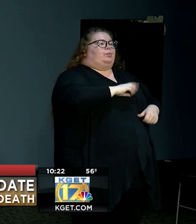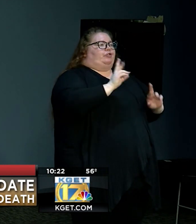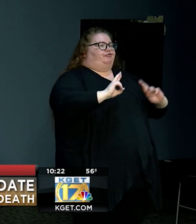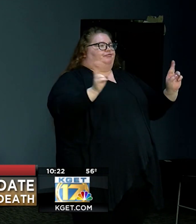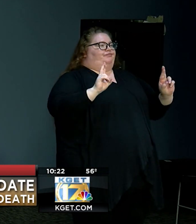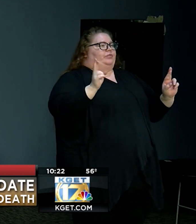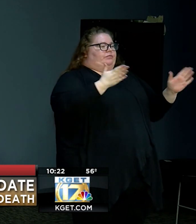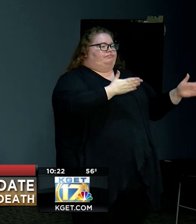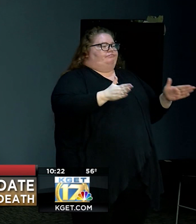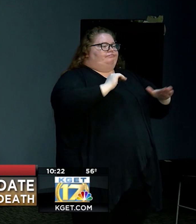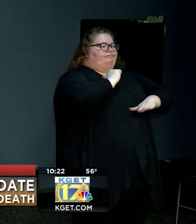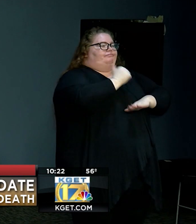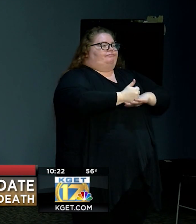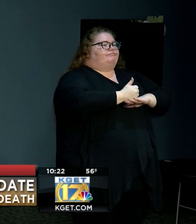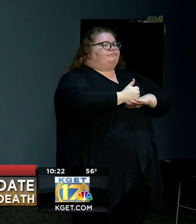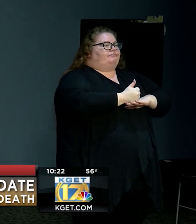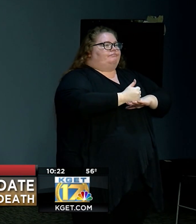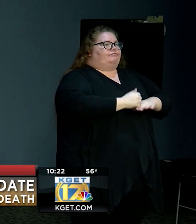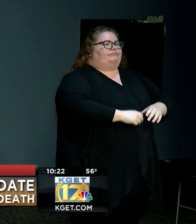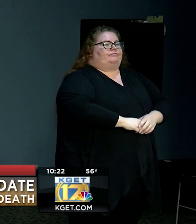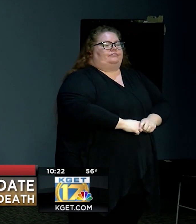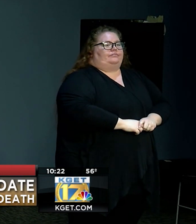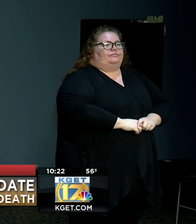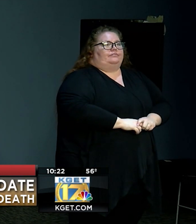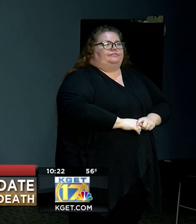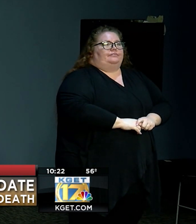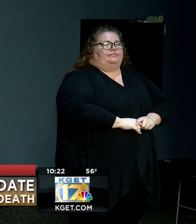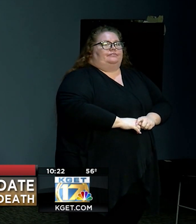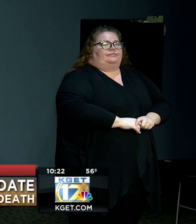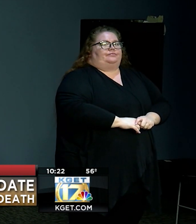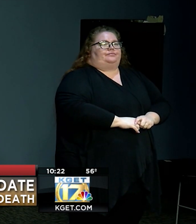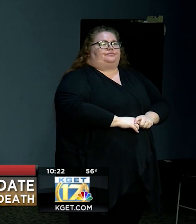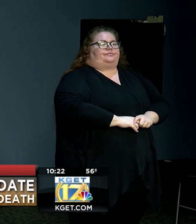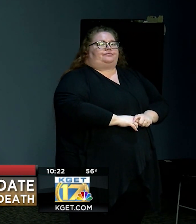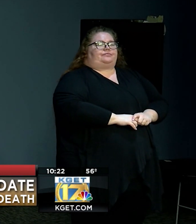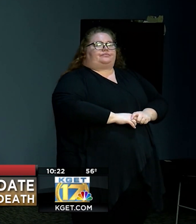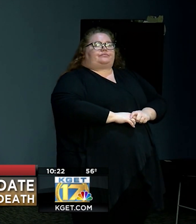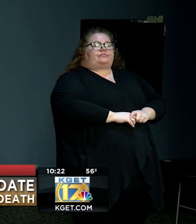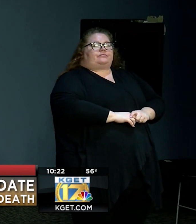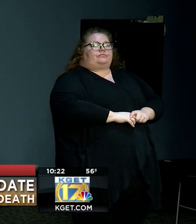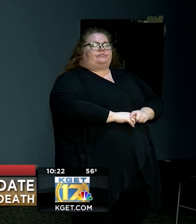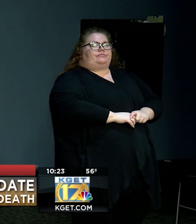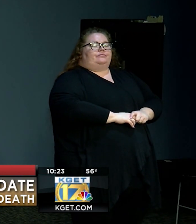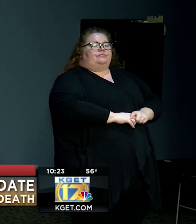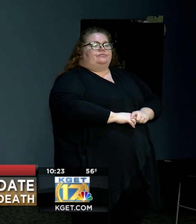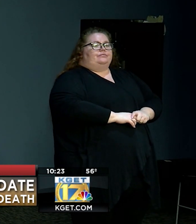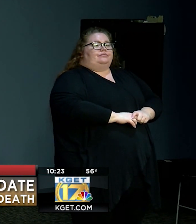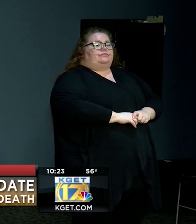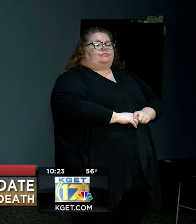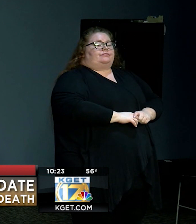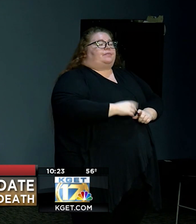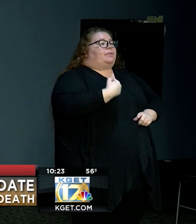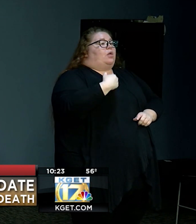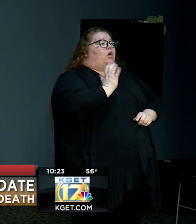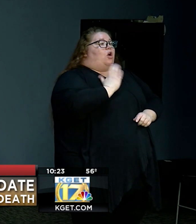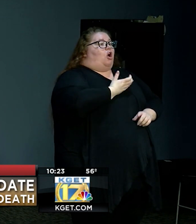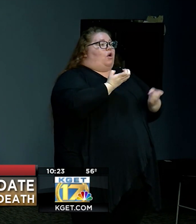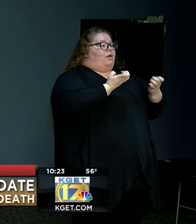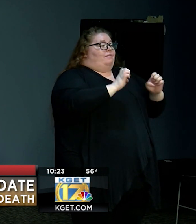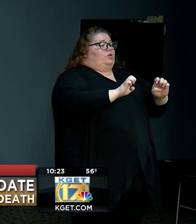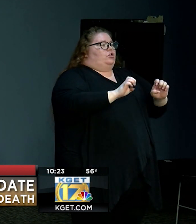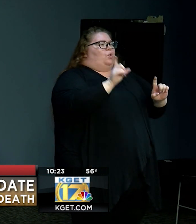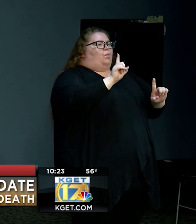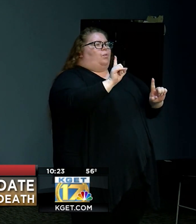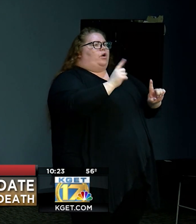overall health of our community. That will take hard effort. It's where do we get all of the staff